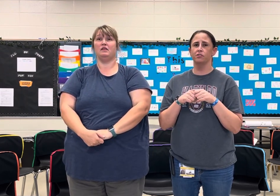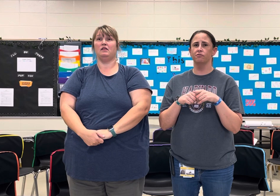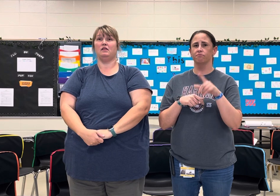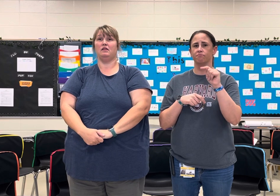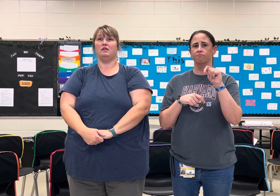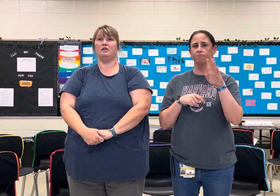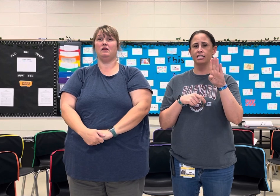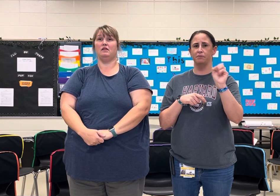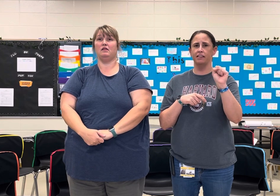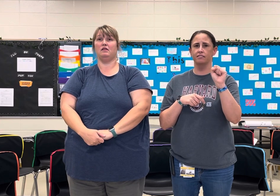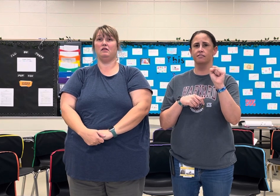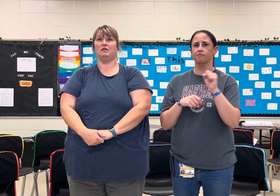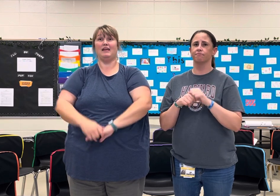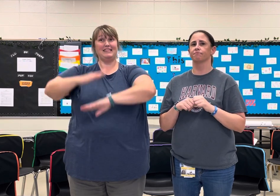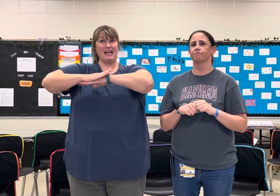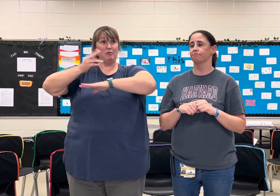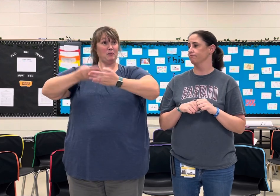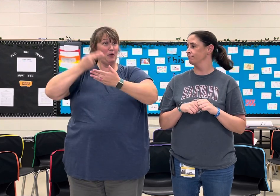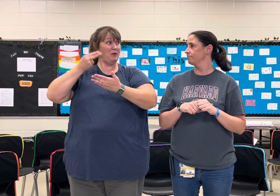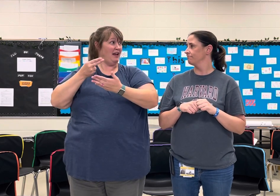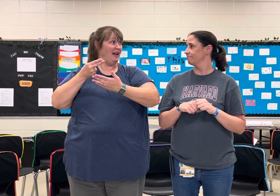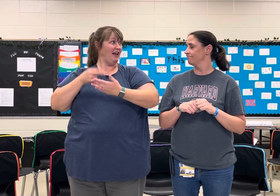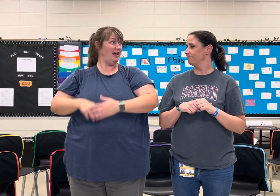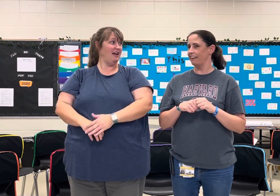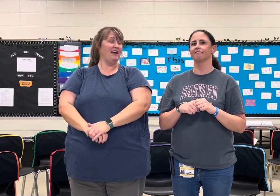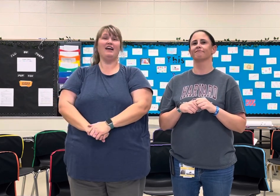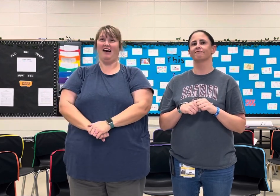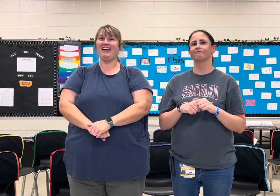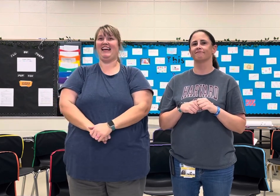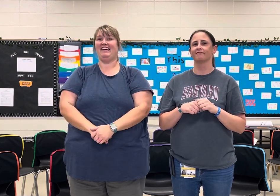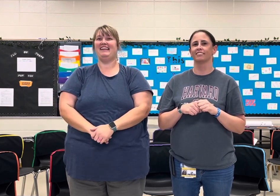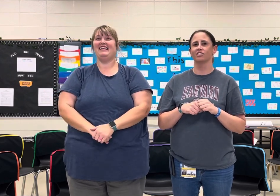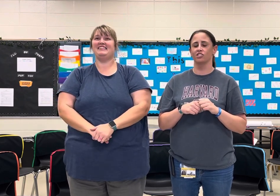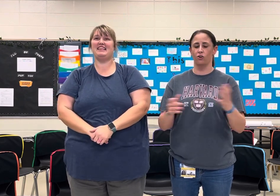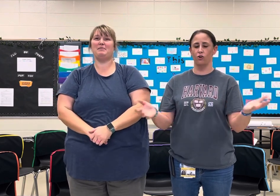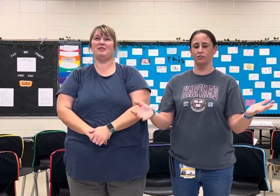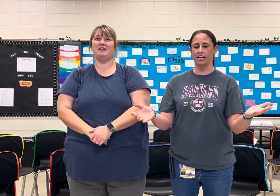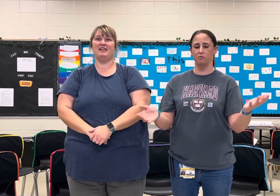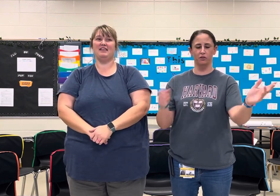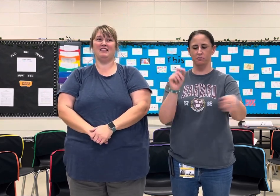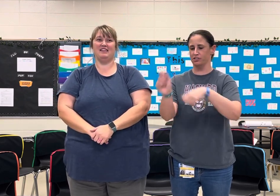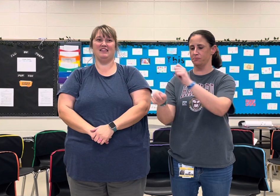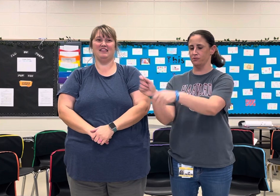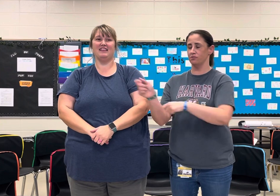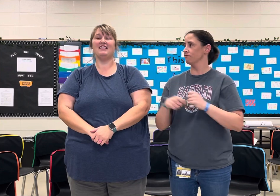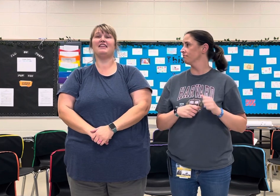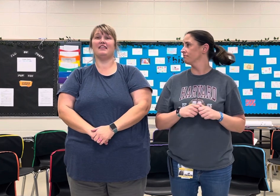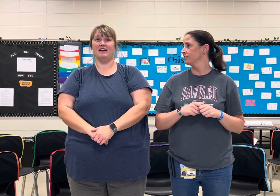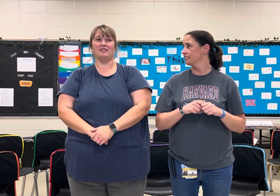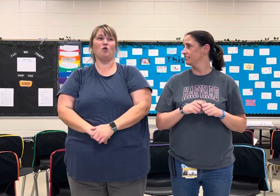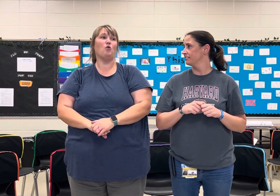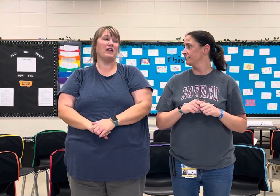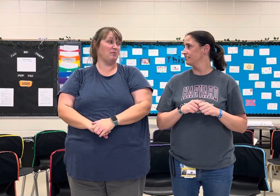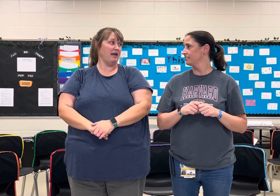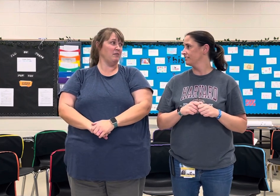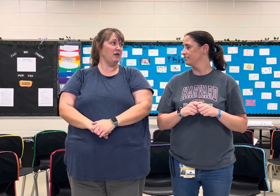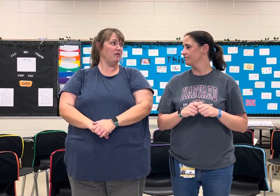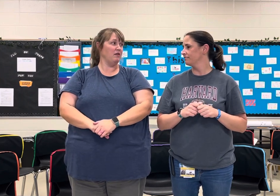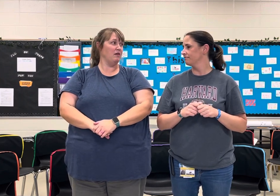tablespoon, TBS. Tablespoon? Yeah, Okay. just a whole Teaspoon. table with a bunch of spoons. Oh, can you play them there?